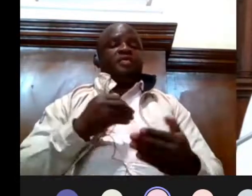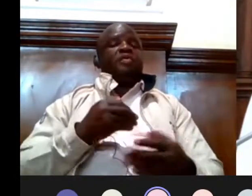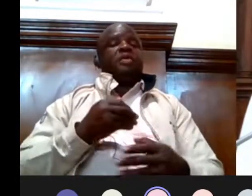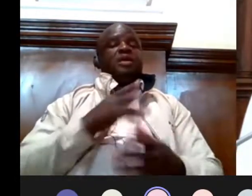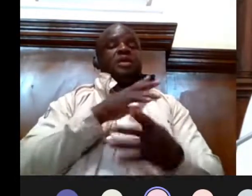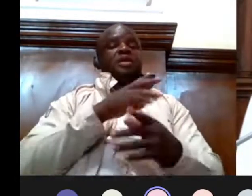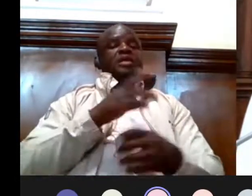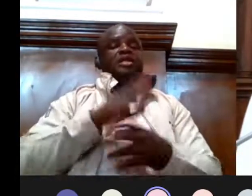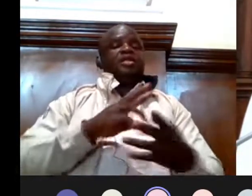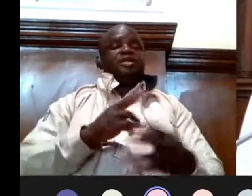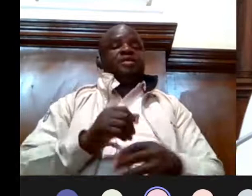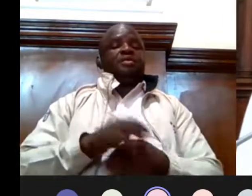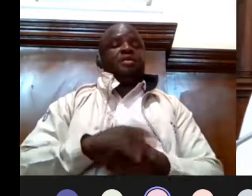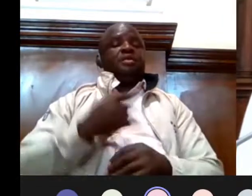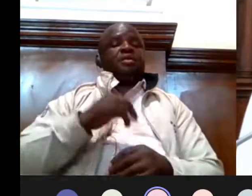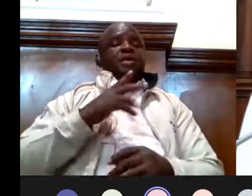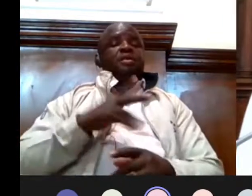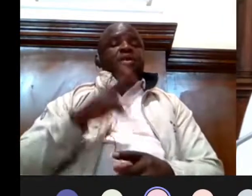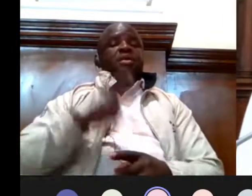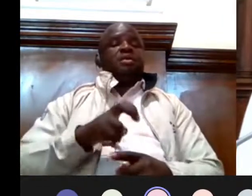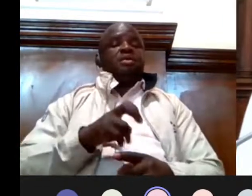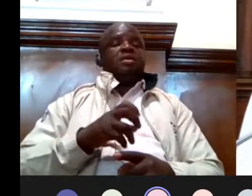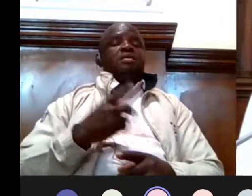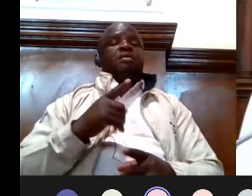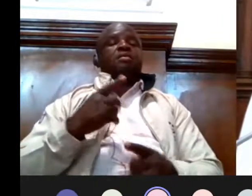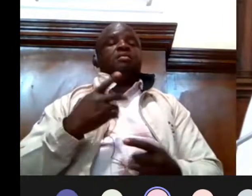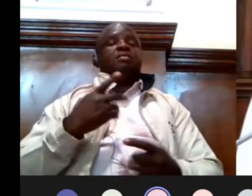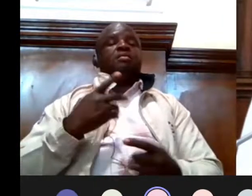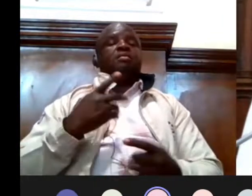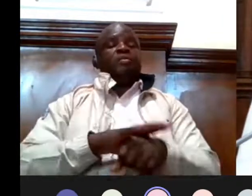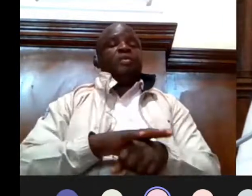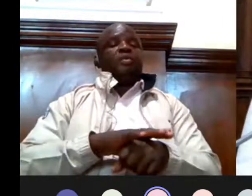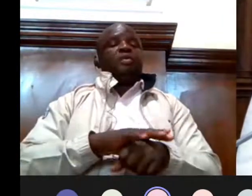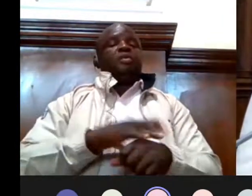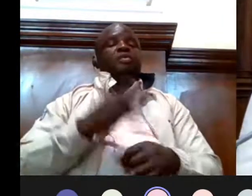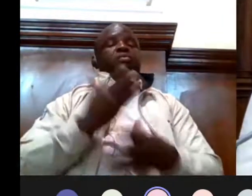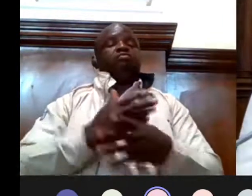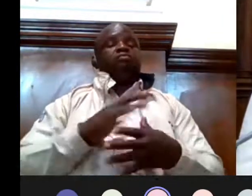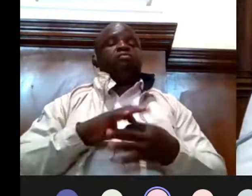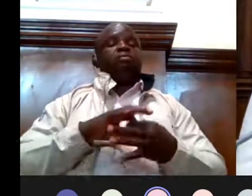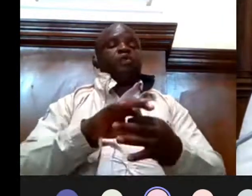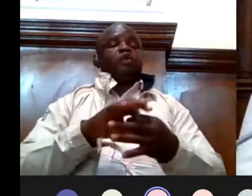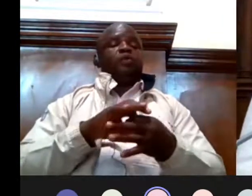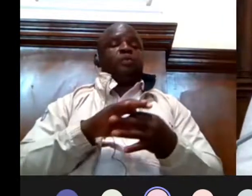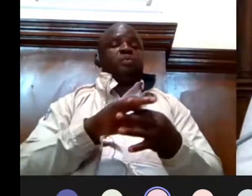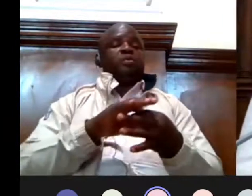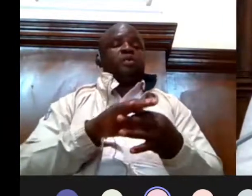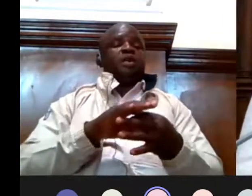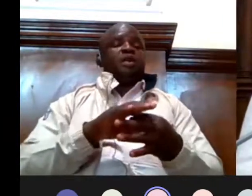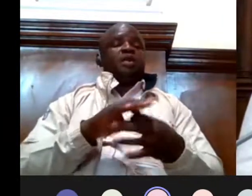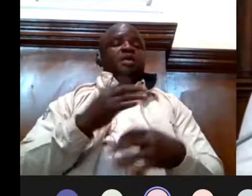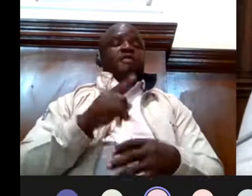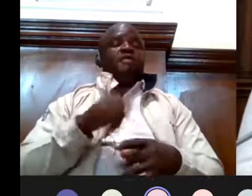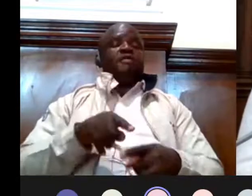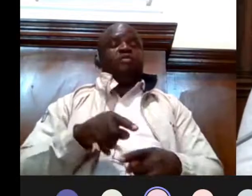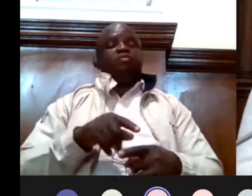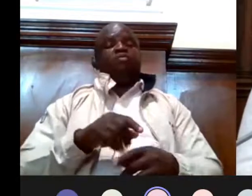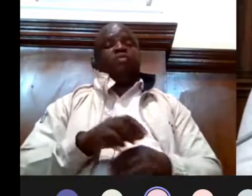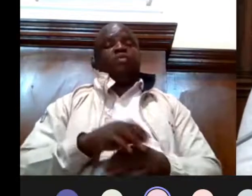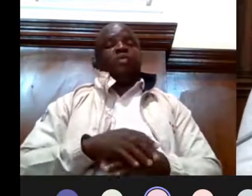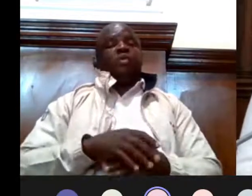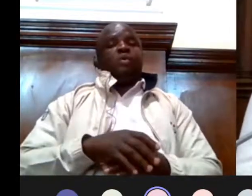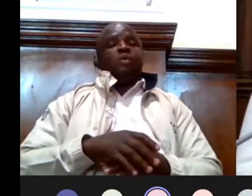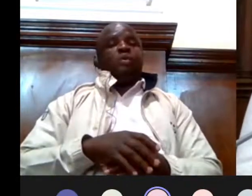We need a greater cooperation and solidarity in order to face this